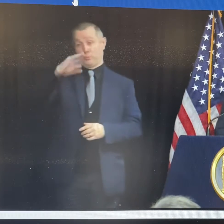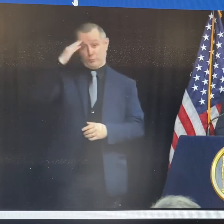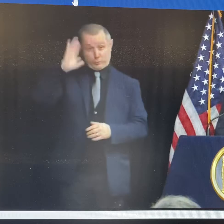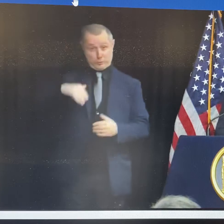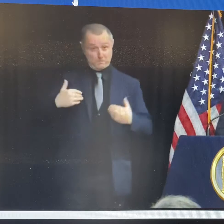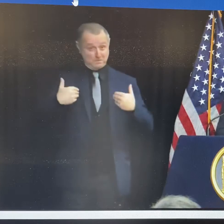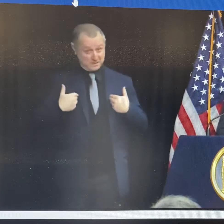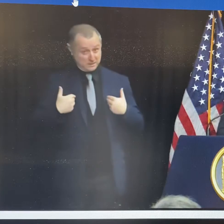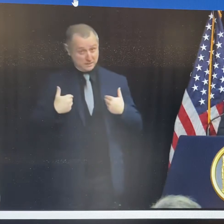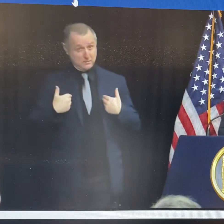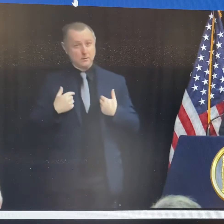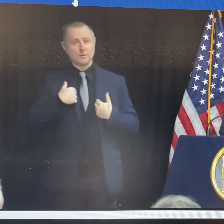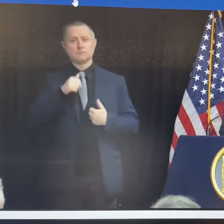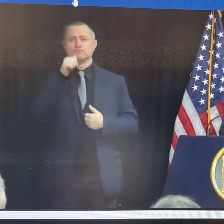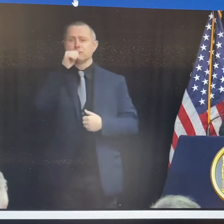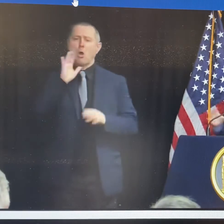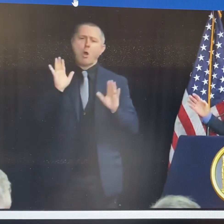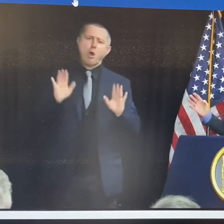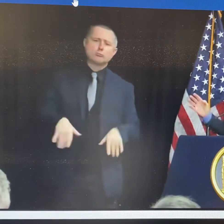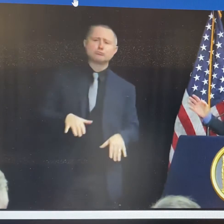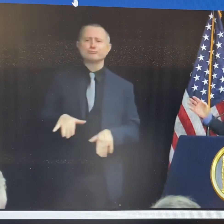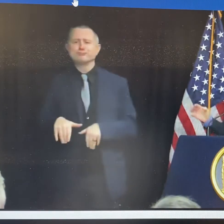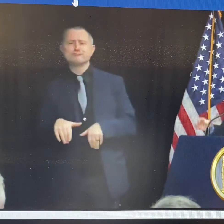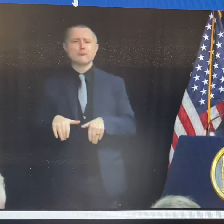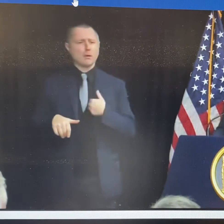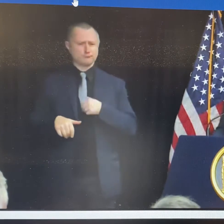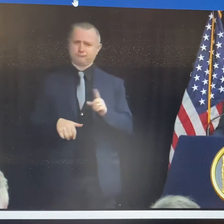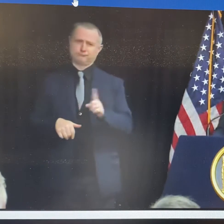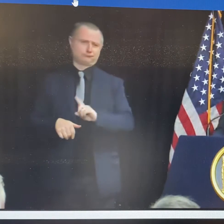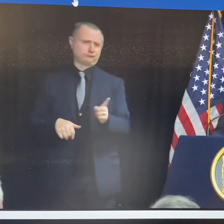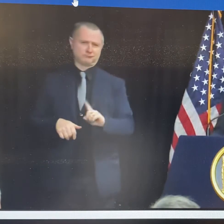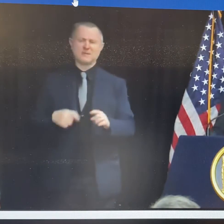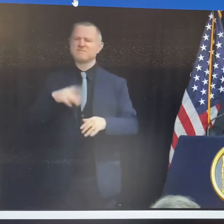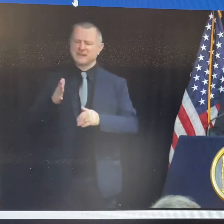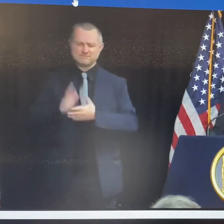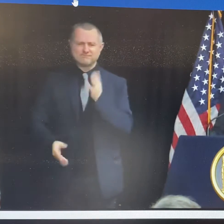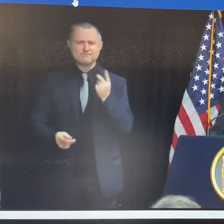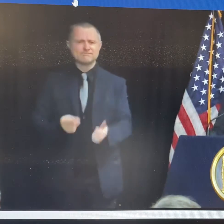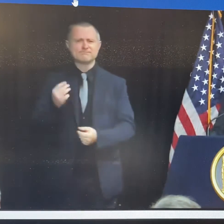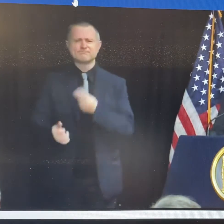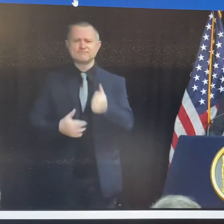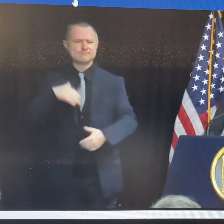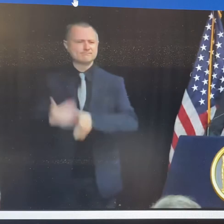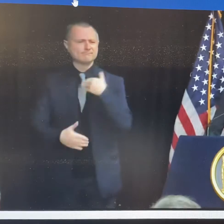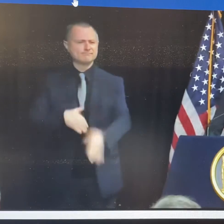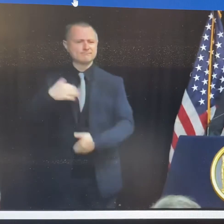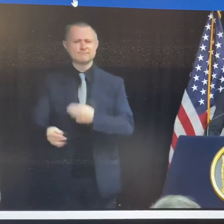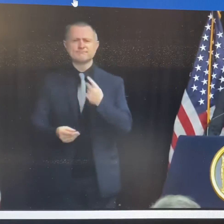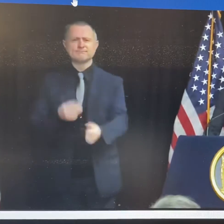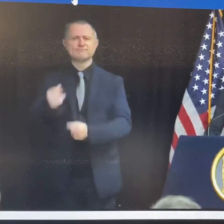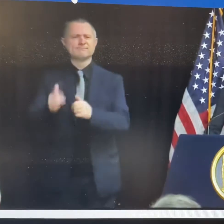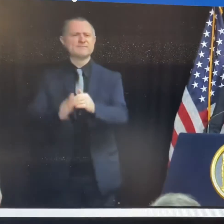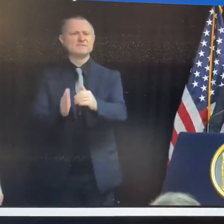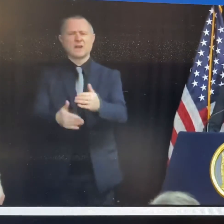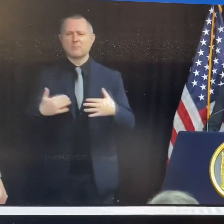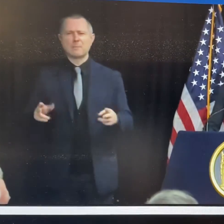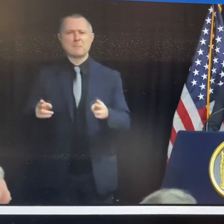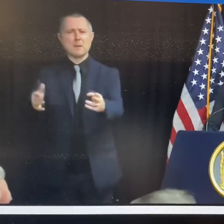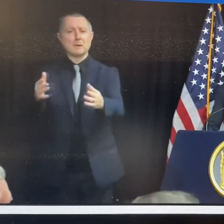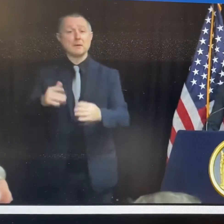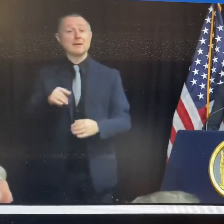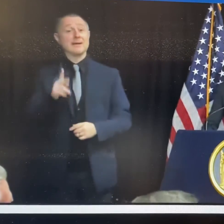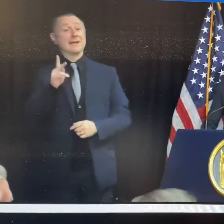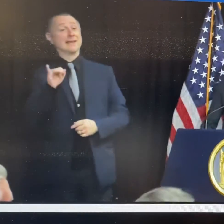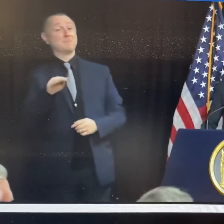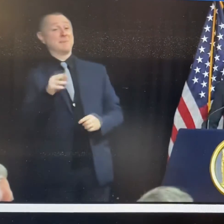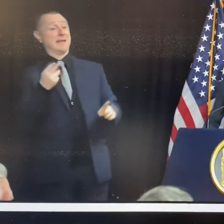impatient person you're ever going to meet. I'm like, this should have been done yesterday. And I have a person at my side who's going to do that, and that is Kim Hill. Kim is